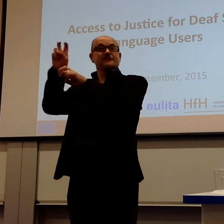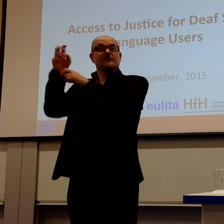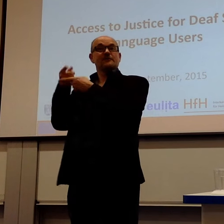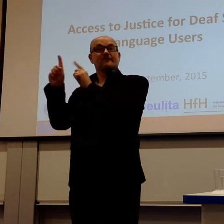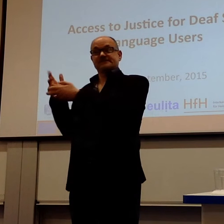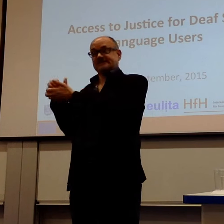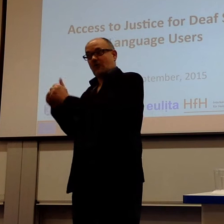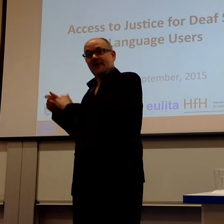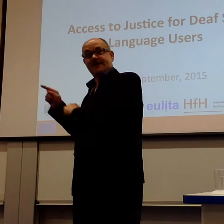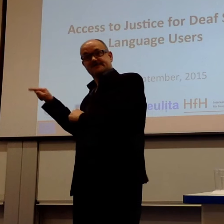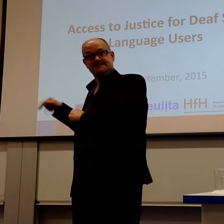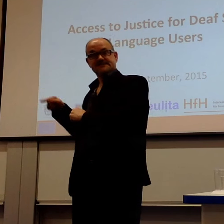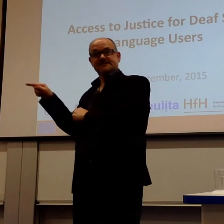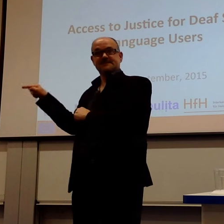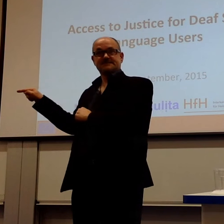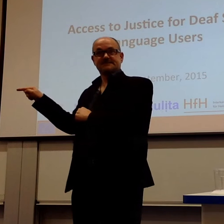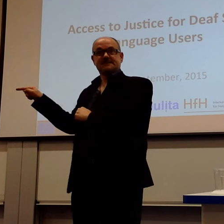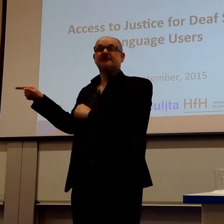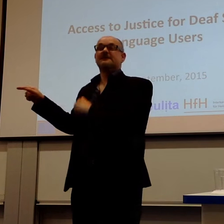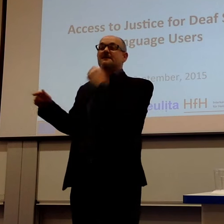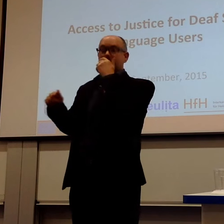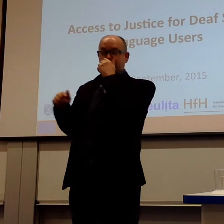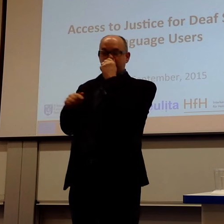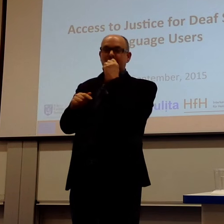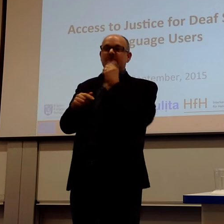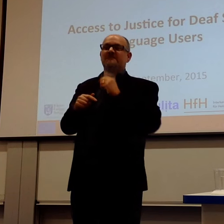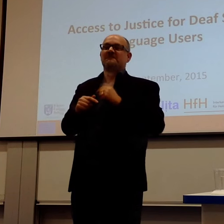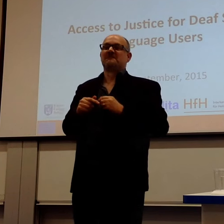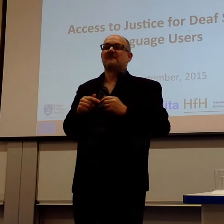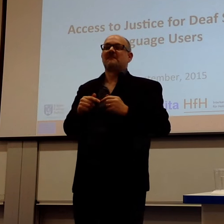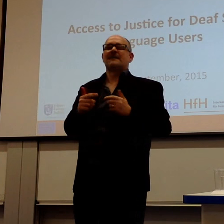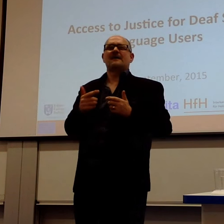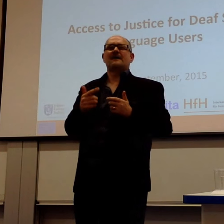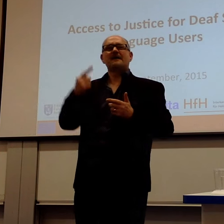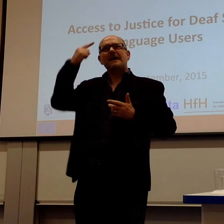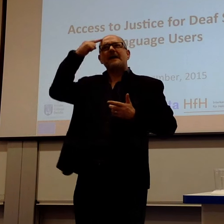So I started working on this research project with my colleagues from Dublin University.